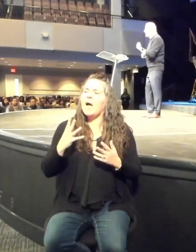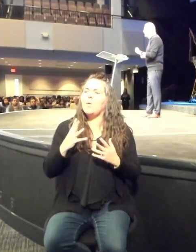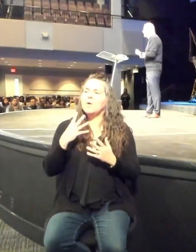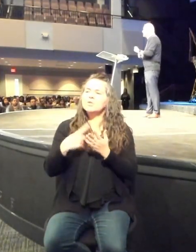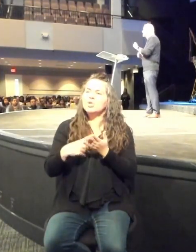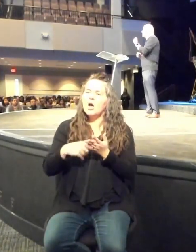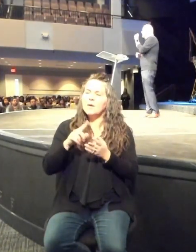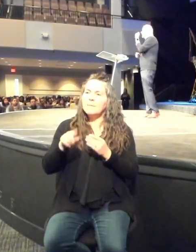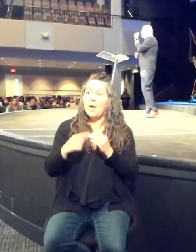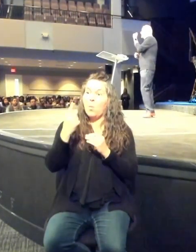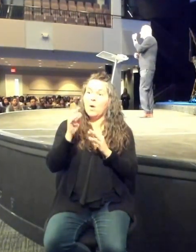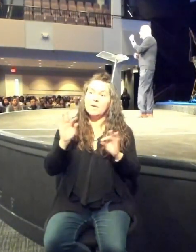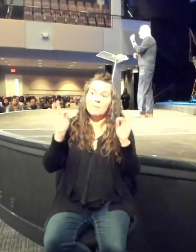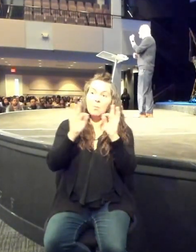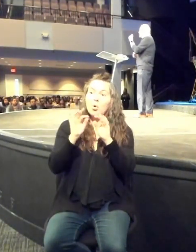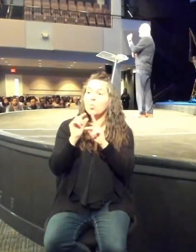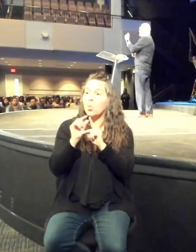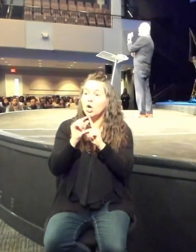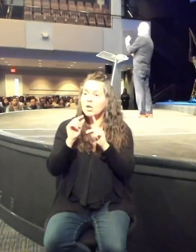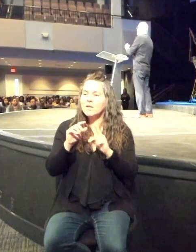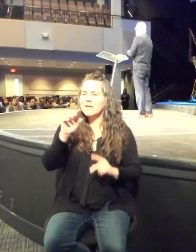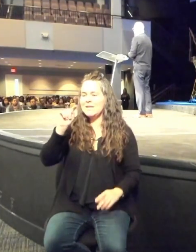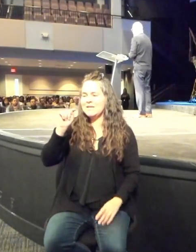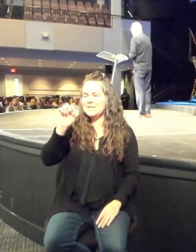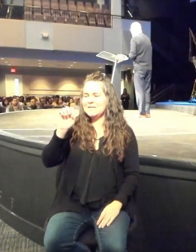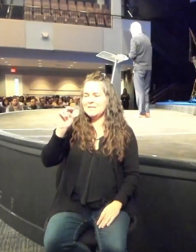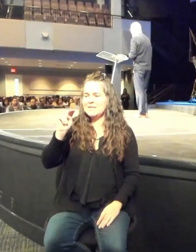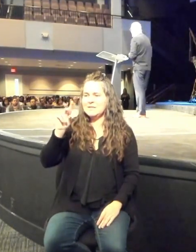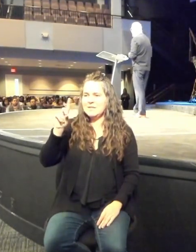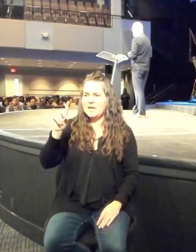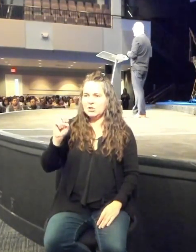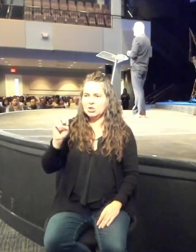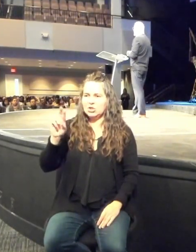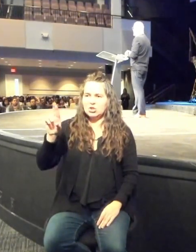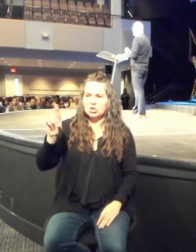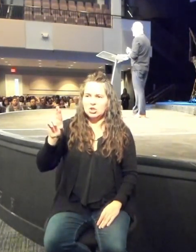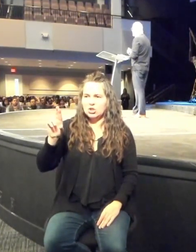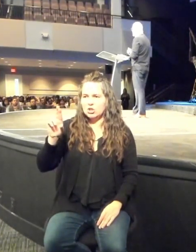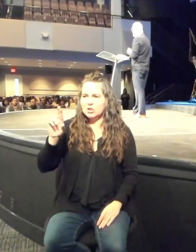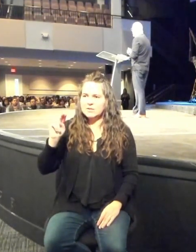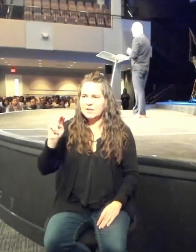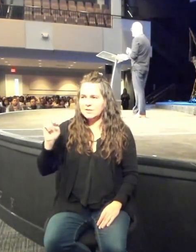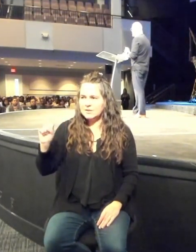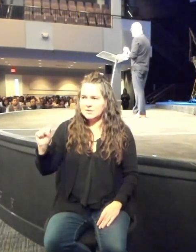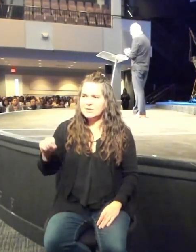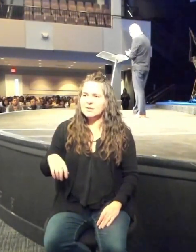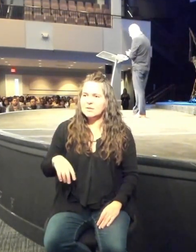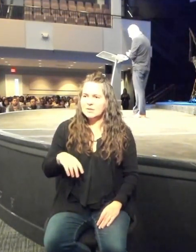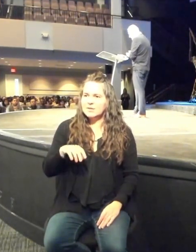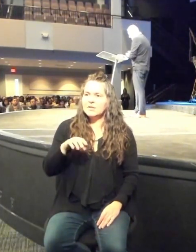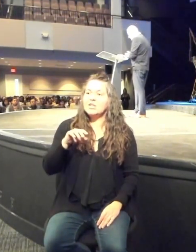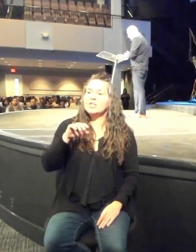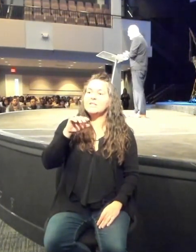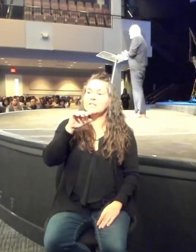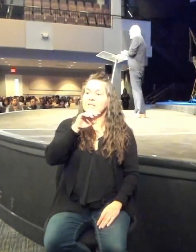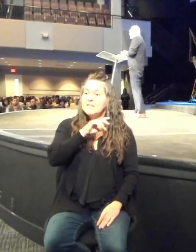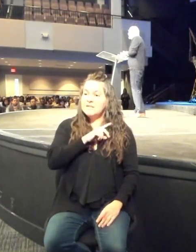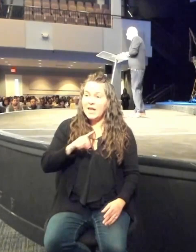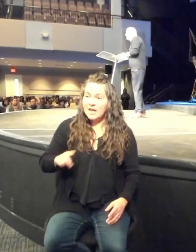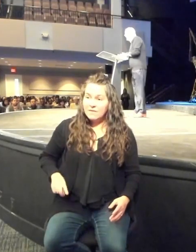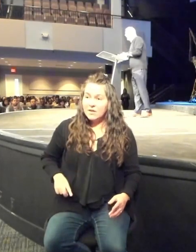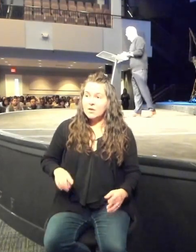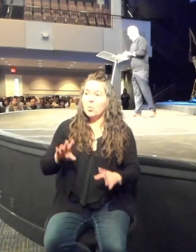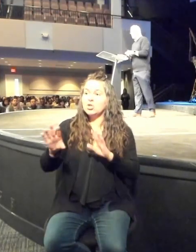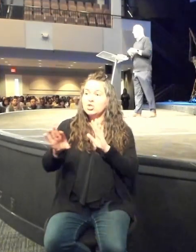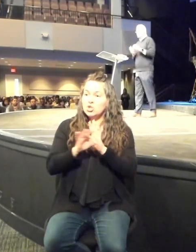important word, and that is the word tenderness. Would you say that word with me? Tenderness. David was chosen by God